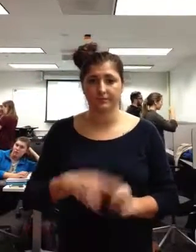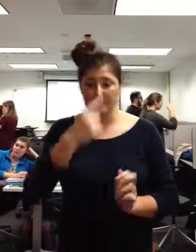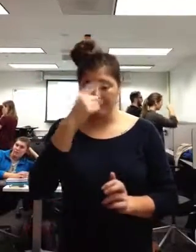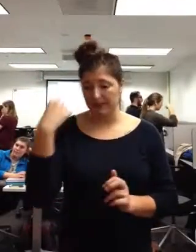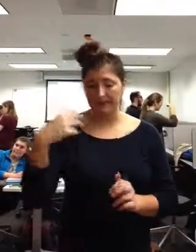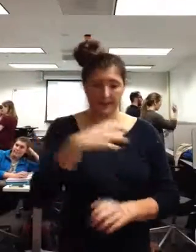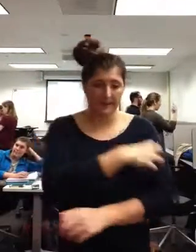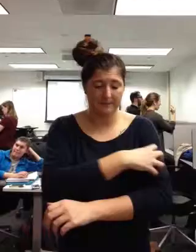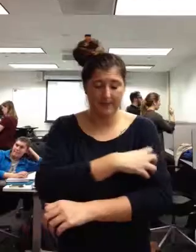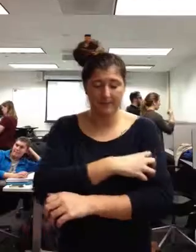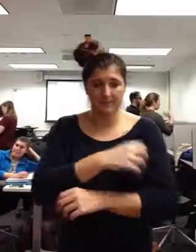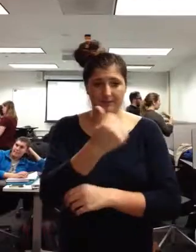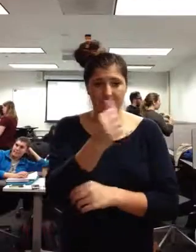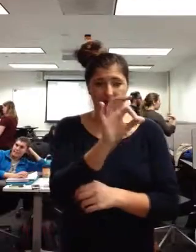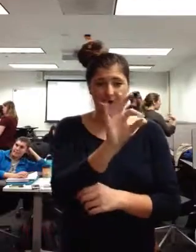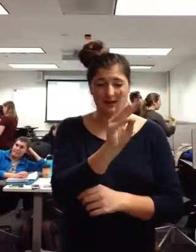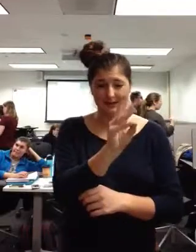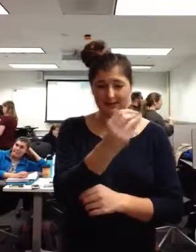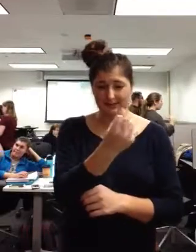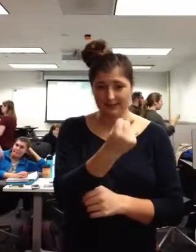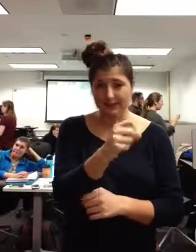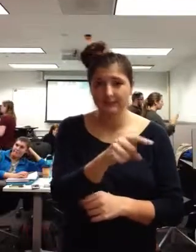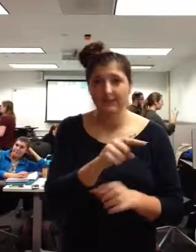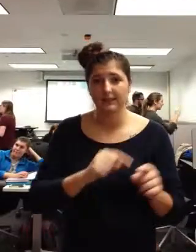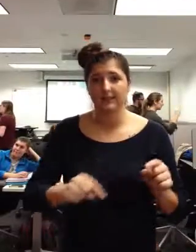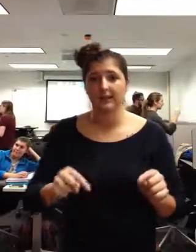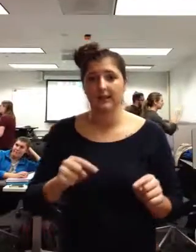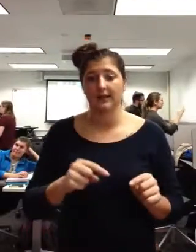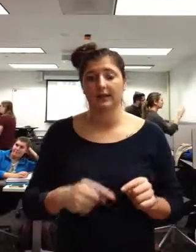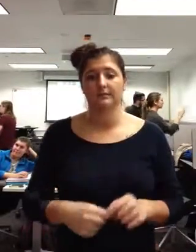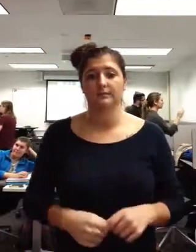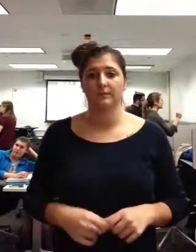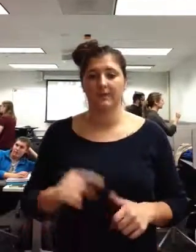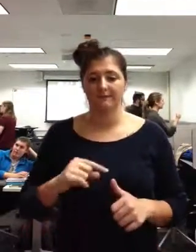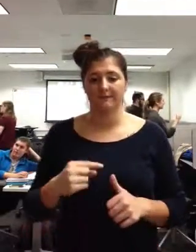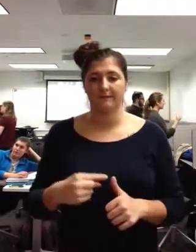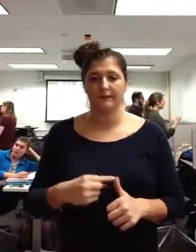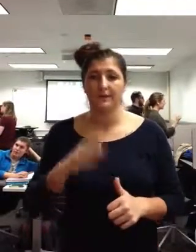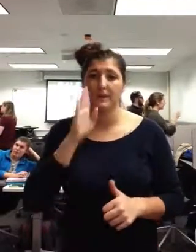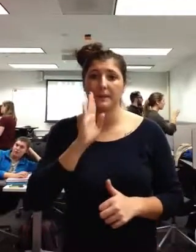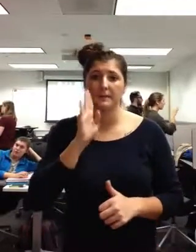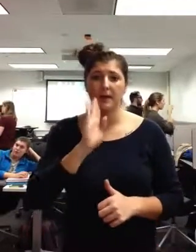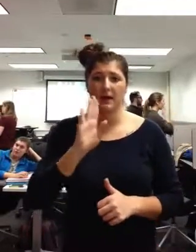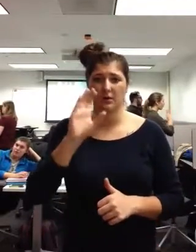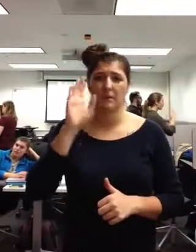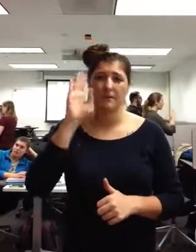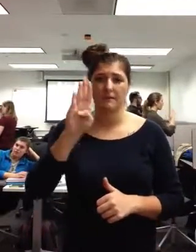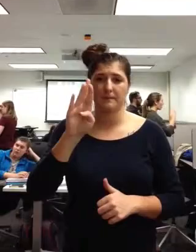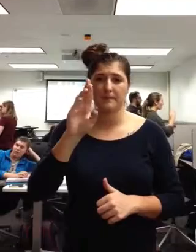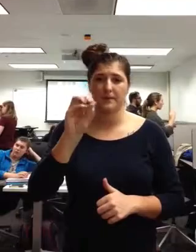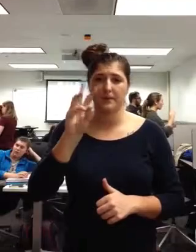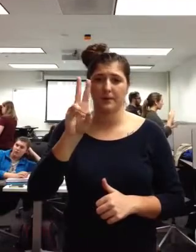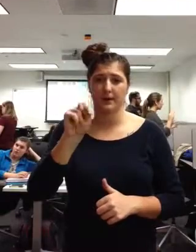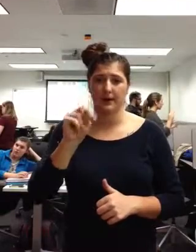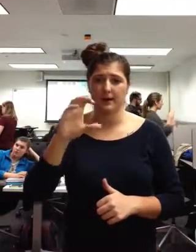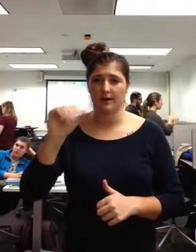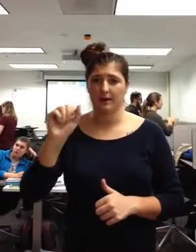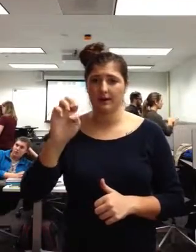and late 1960s. Well, first of all, the Brown decision. Brown versus the Board of Education of Topeka, Kansas, which